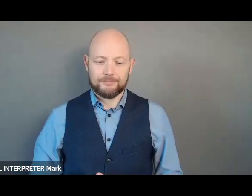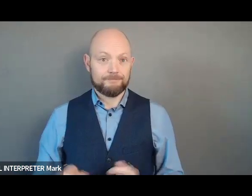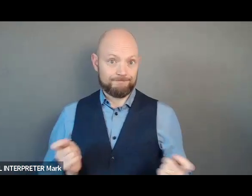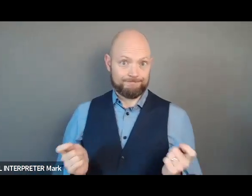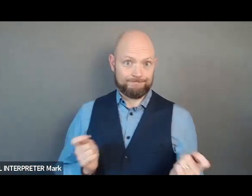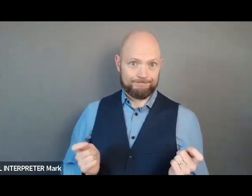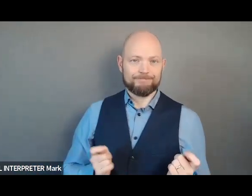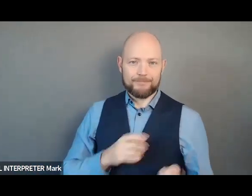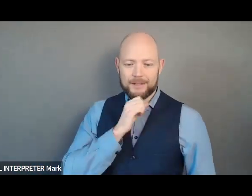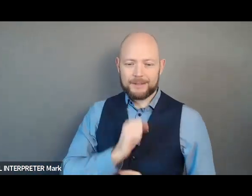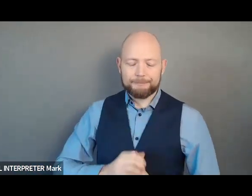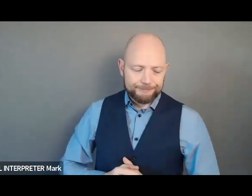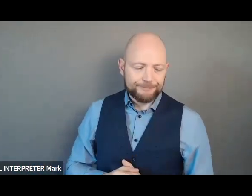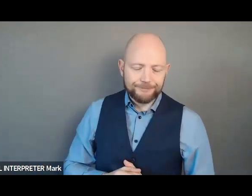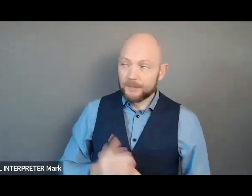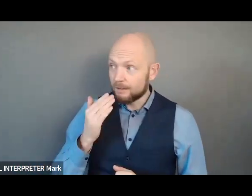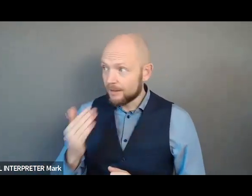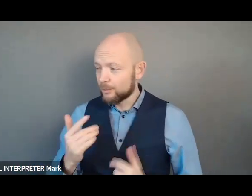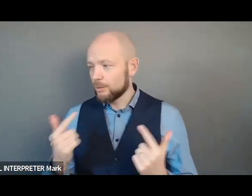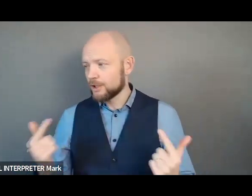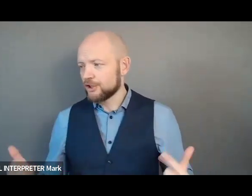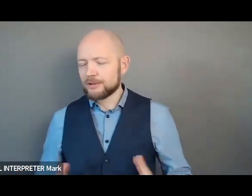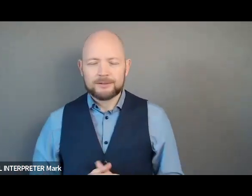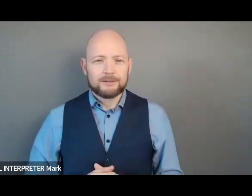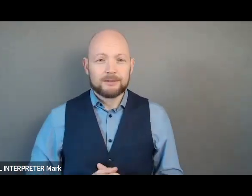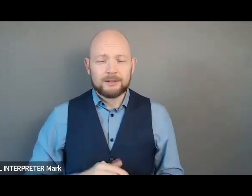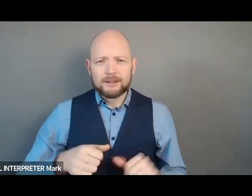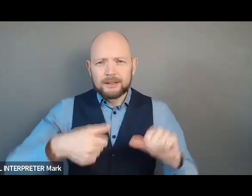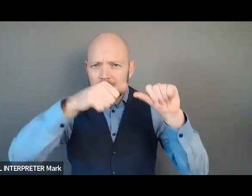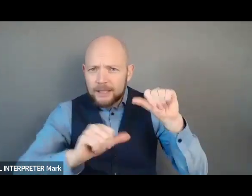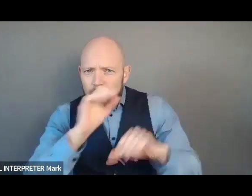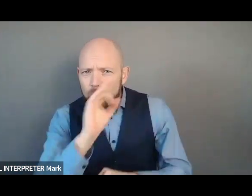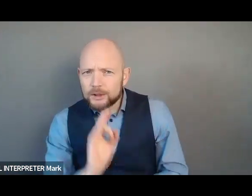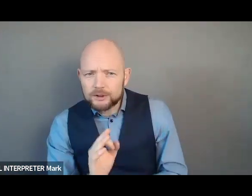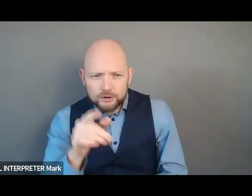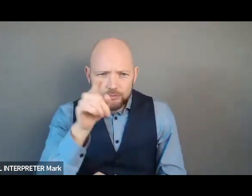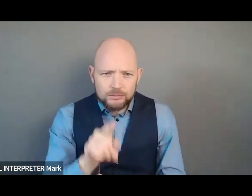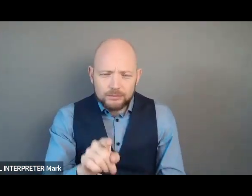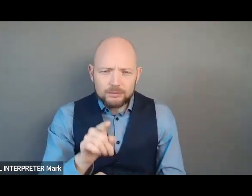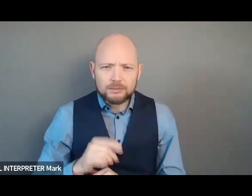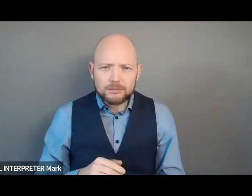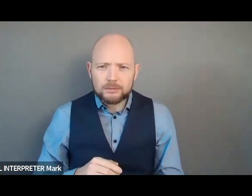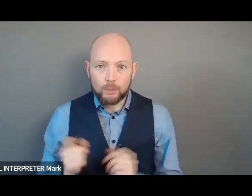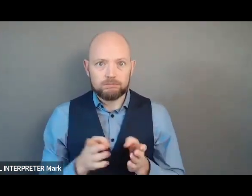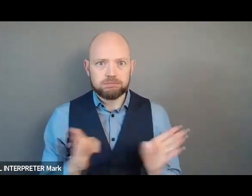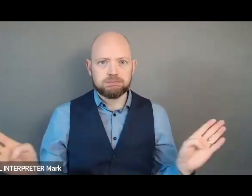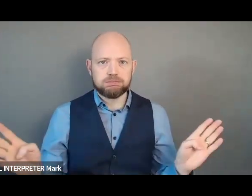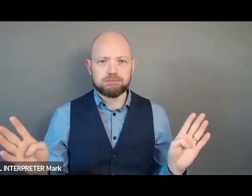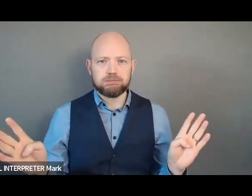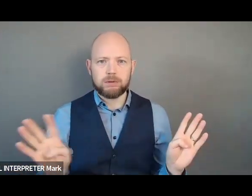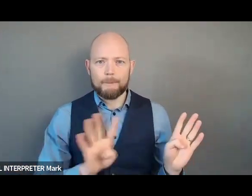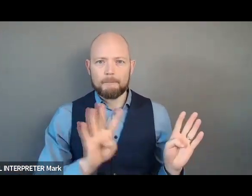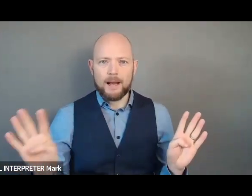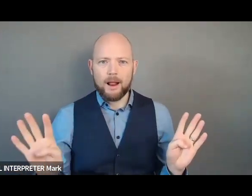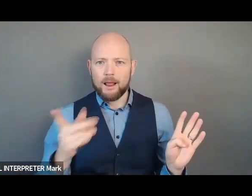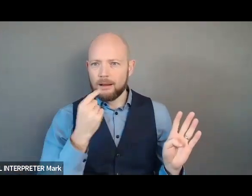Thank you very much, Tinkuma. The next question is, it's wide open to the whole of the panel, so I'll be